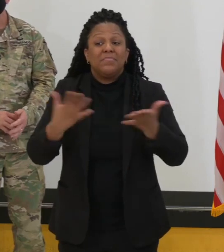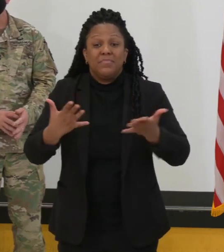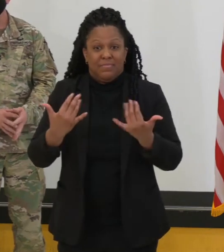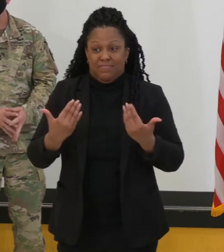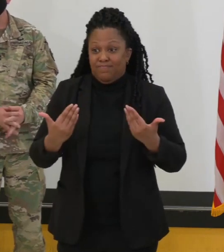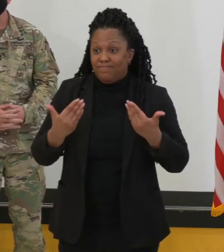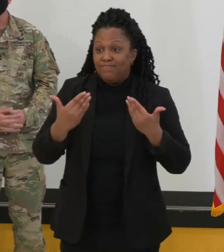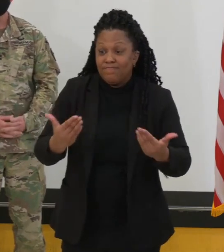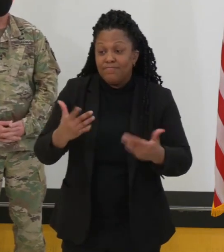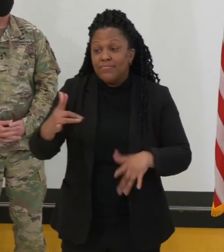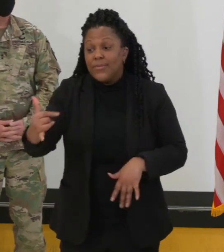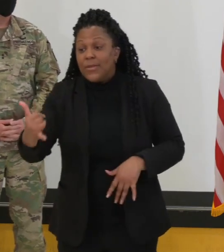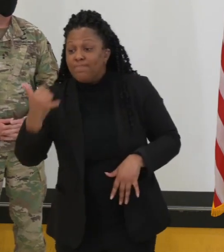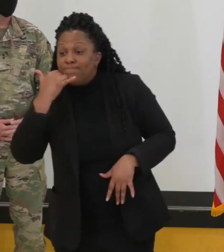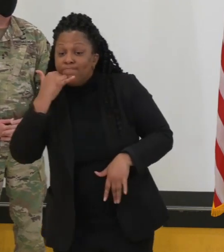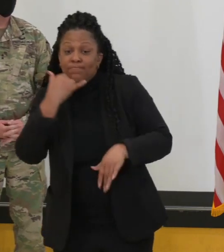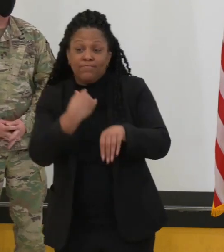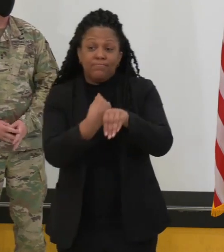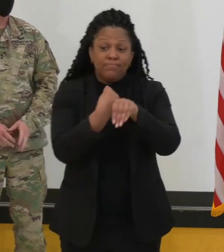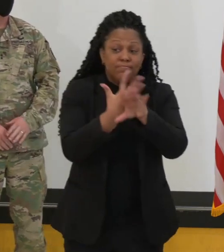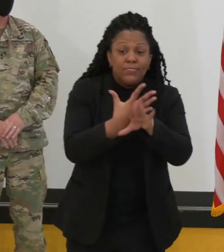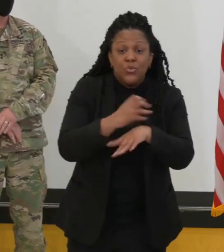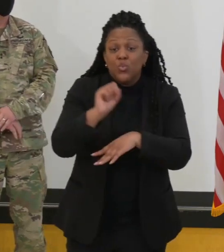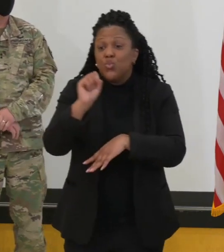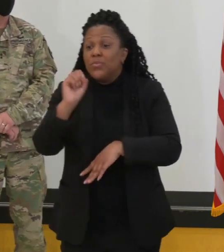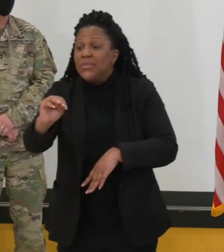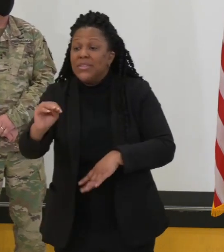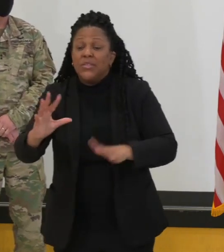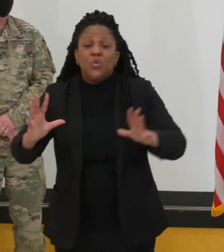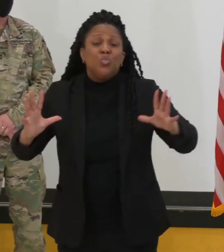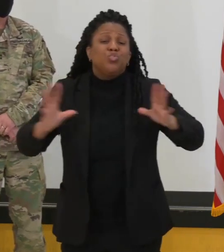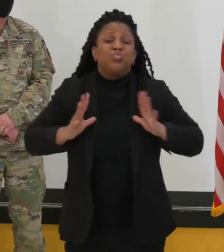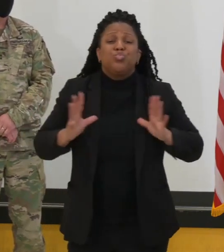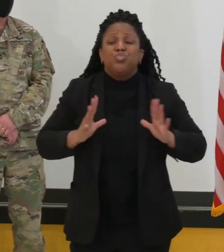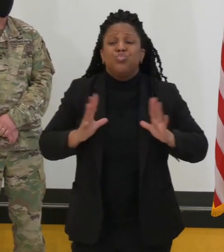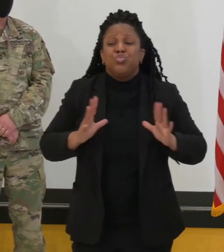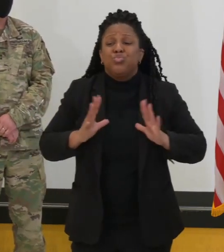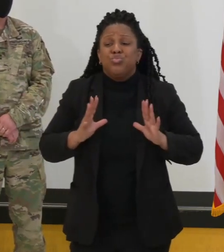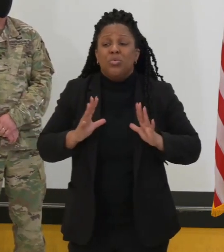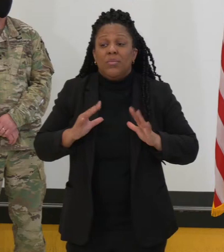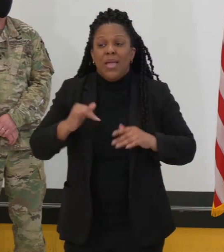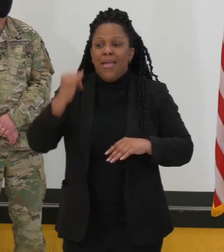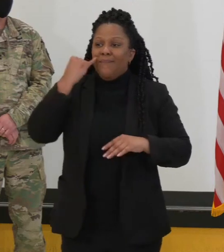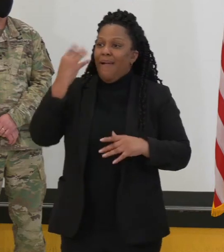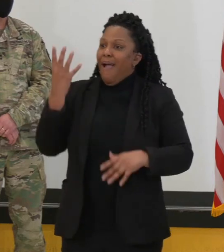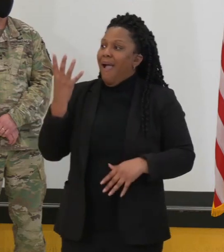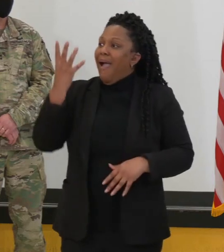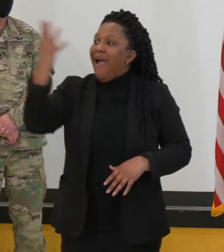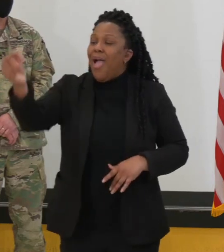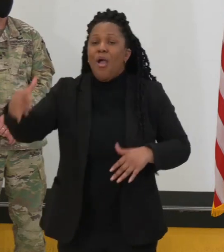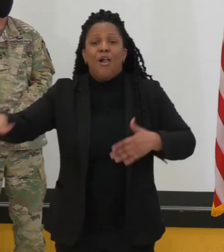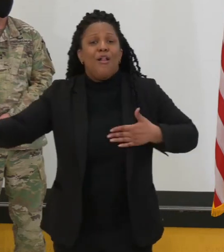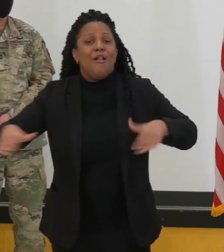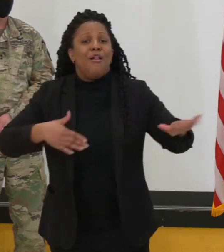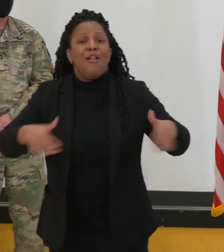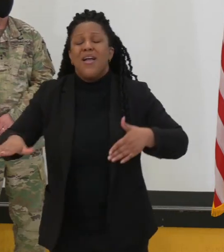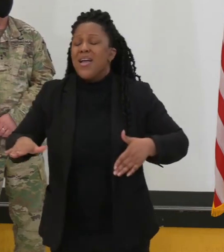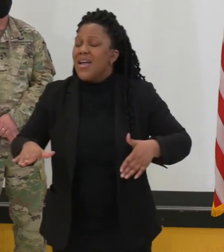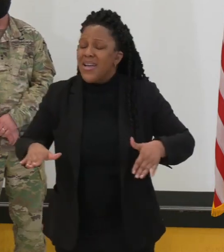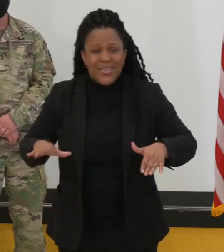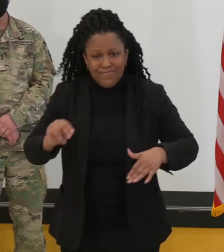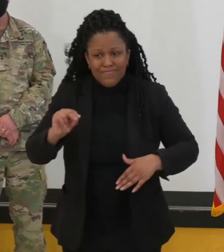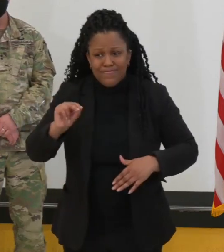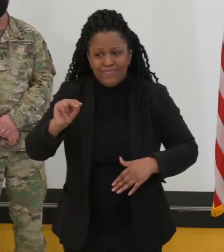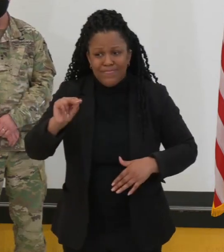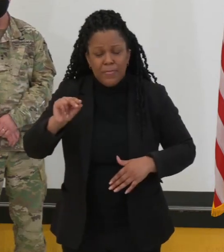your preferred social media platform, but please encourage, as much as we can get the message out there, as much as you can influence